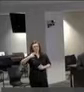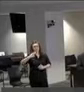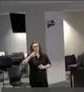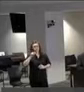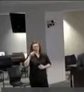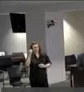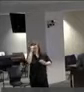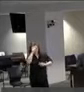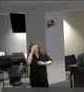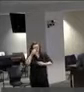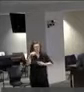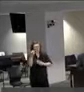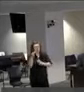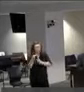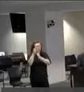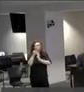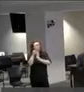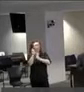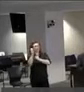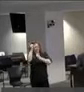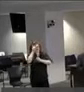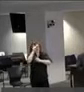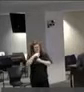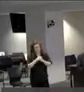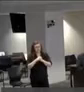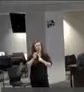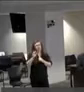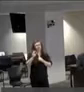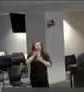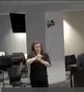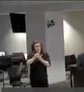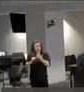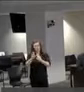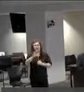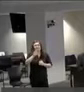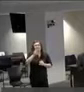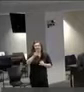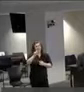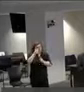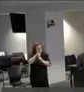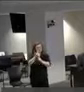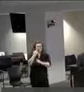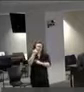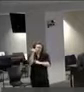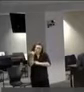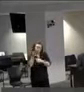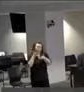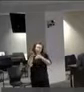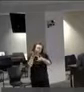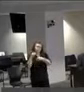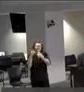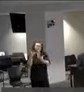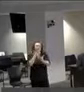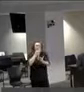Accordant Care identifies members with these conditions, reaches out to them via telephone, and engages them in proactive care